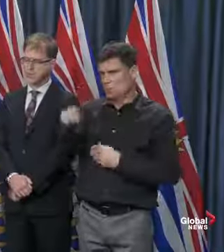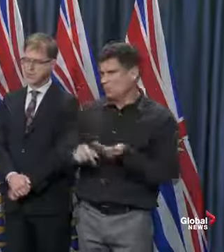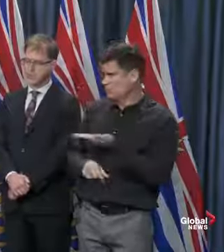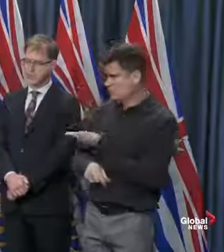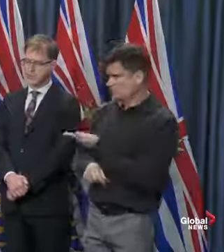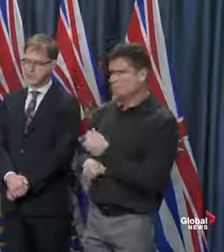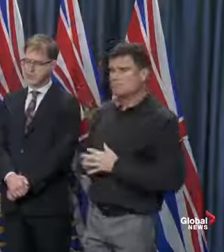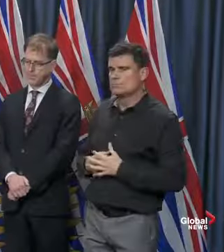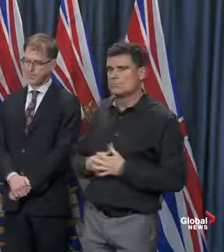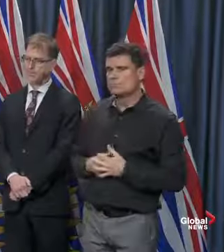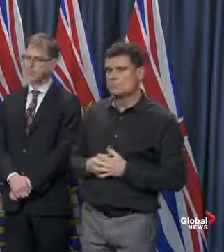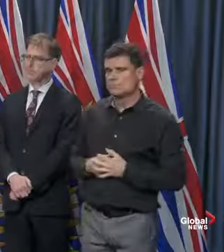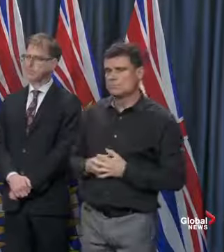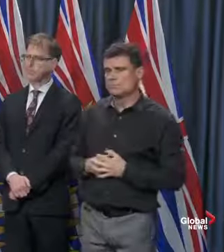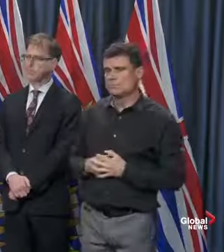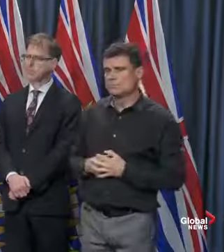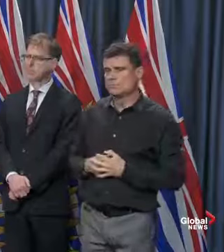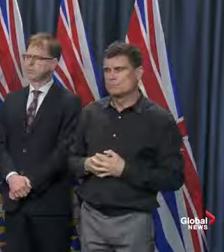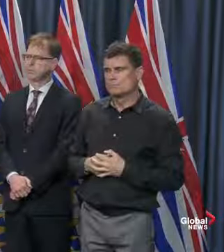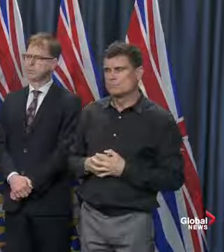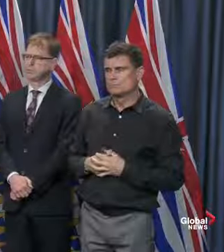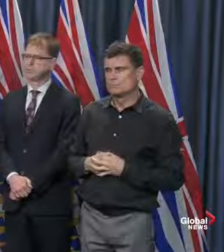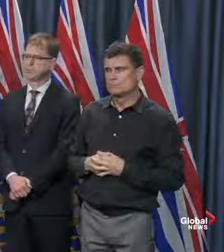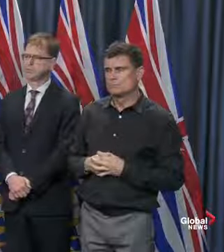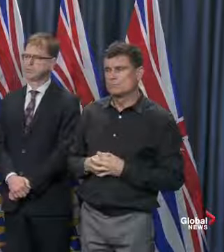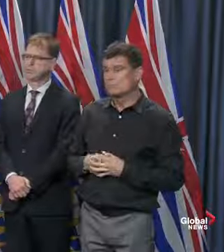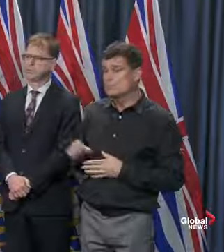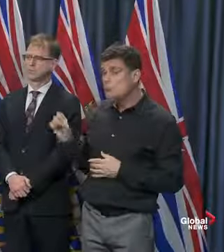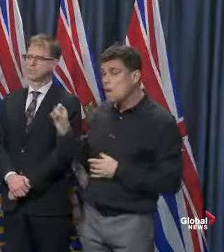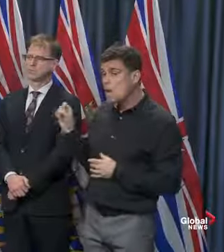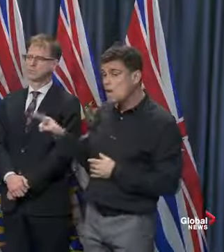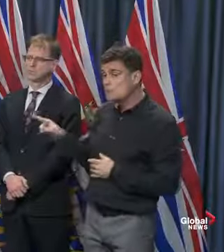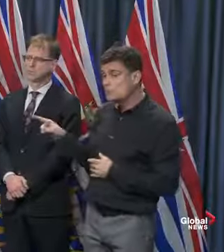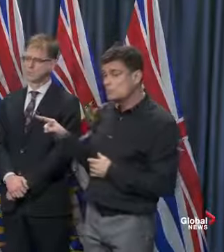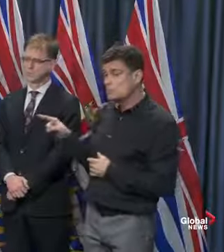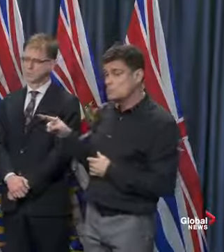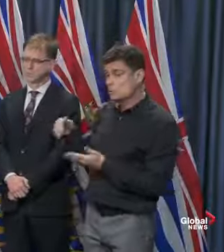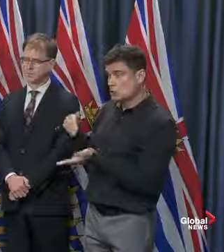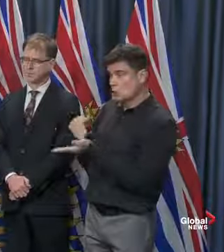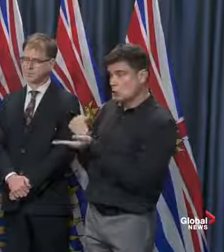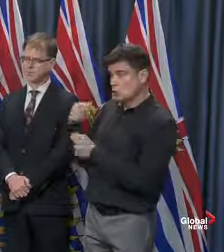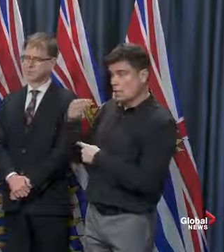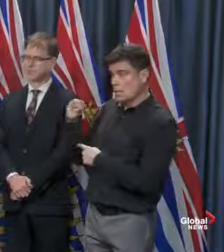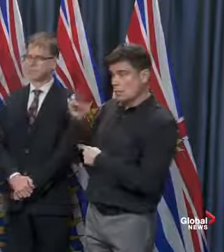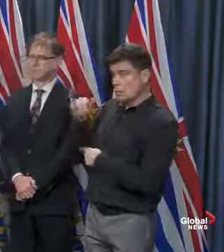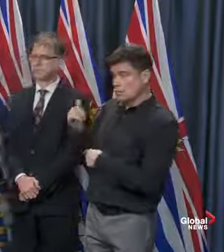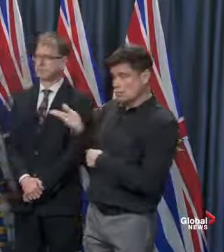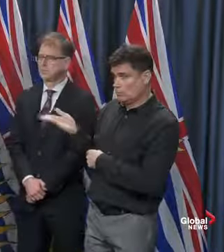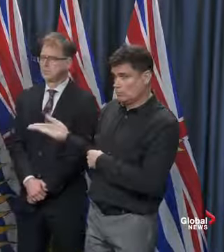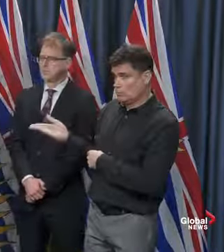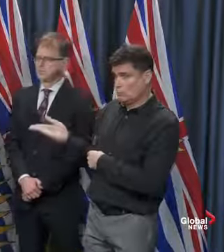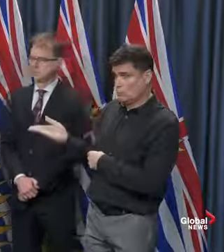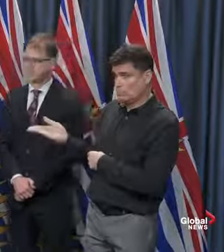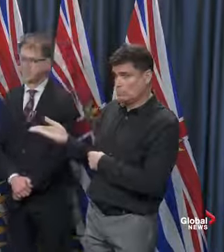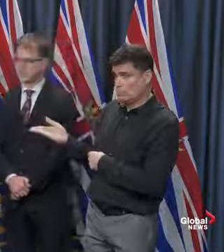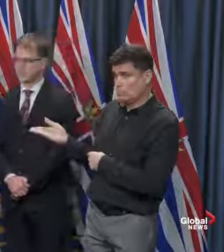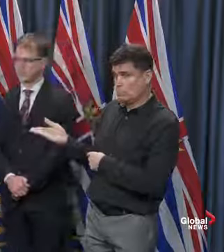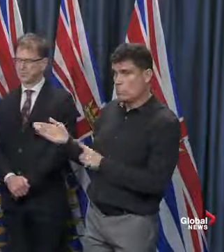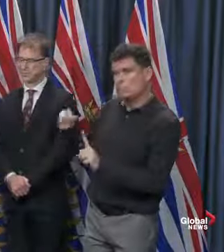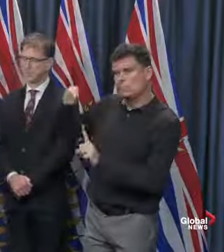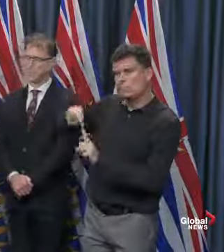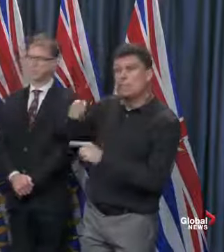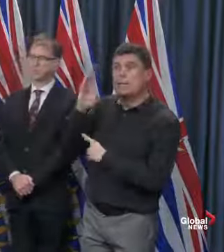Dr. Henry, has there been any change around BC ferries? And to the issue around